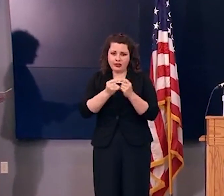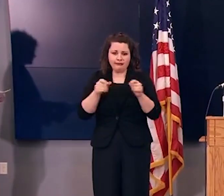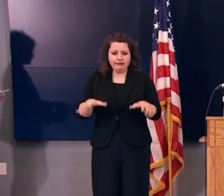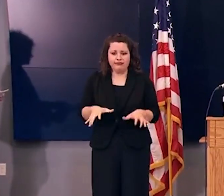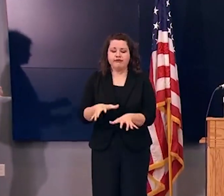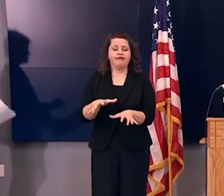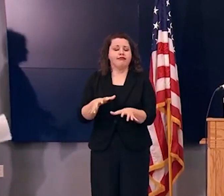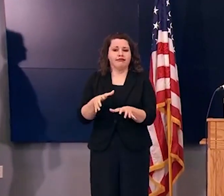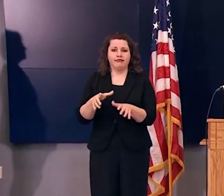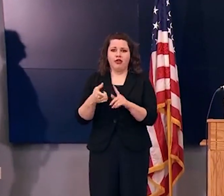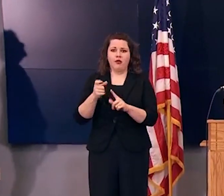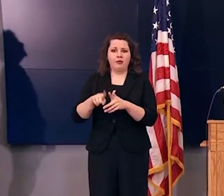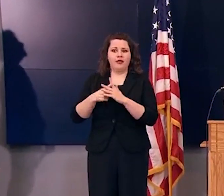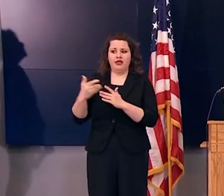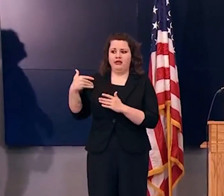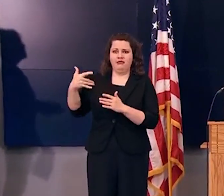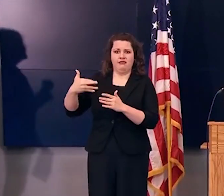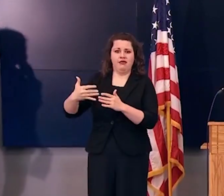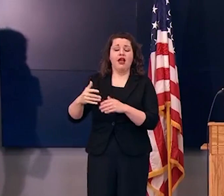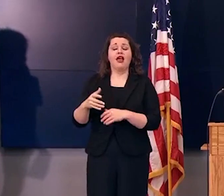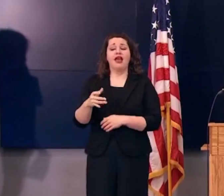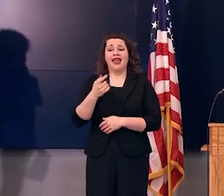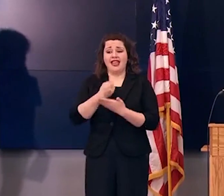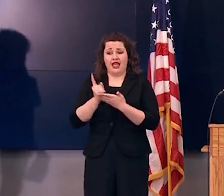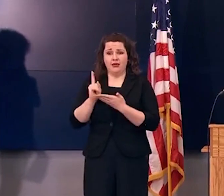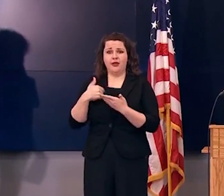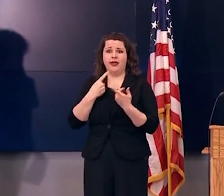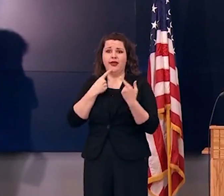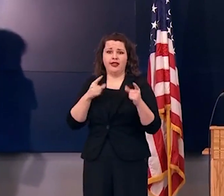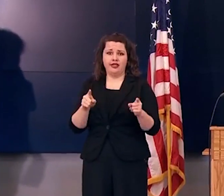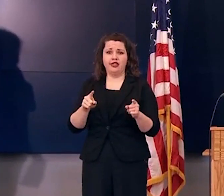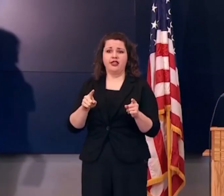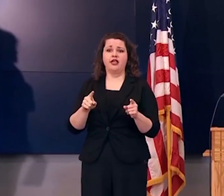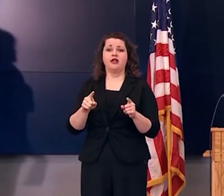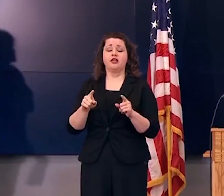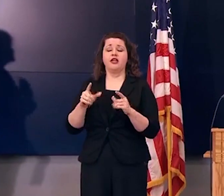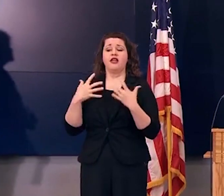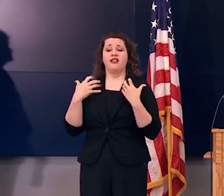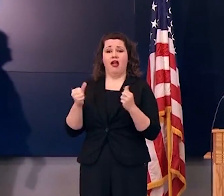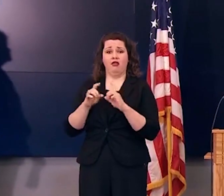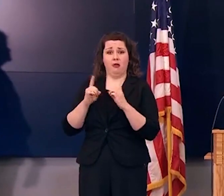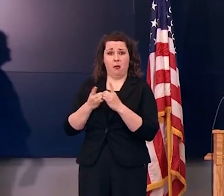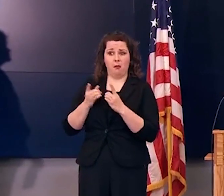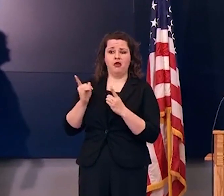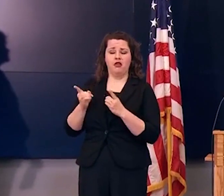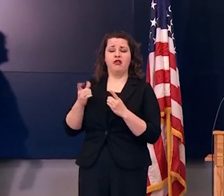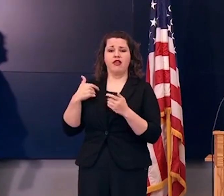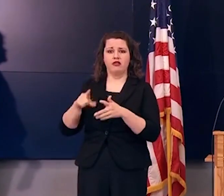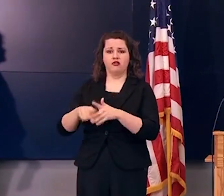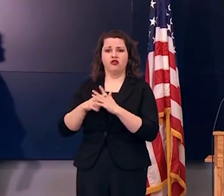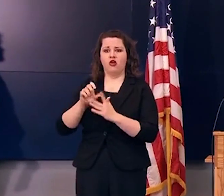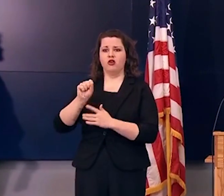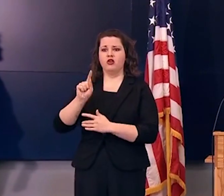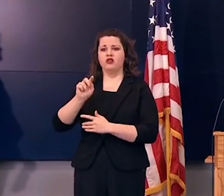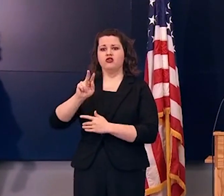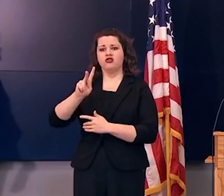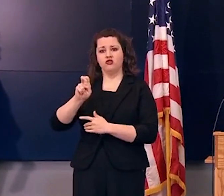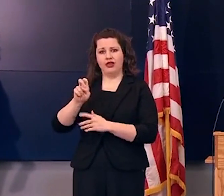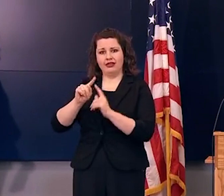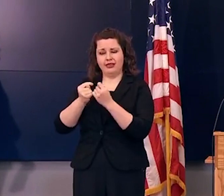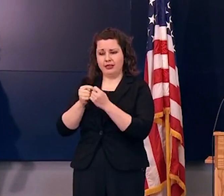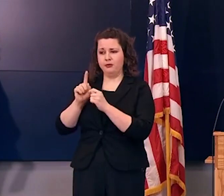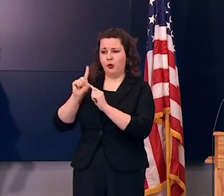taken from the very start. And last week, I announced that the Department of Public Health was activating strike teams for